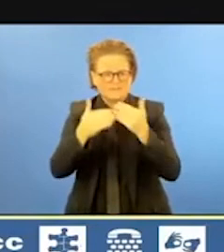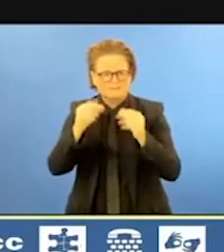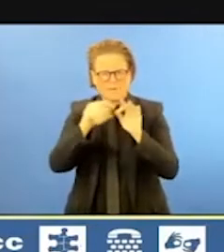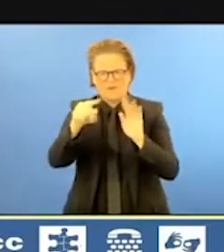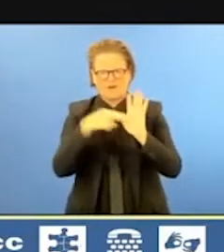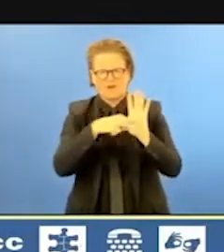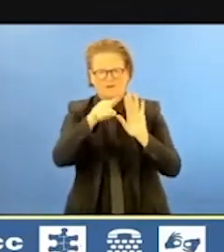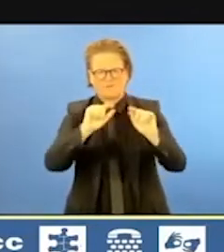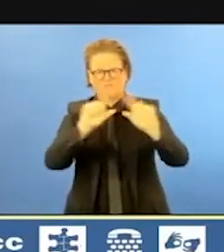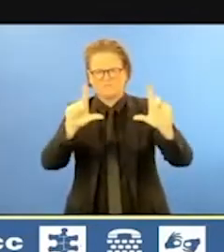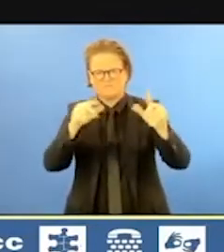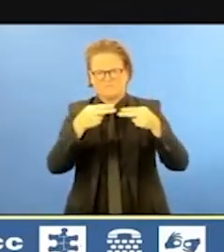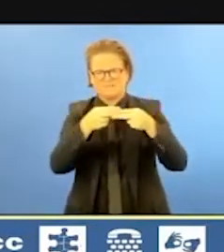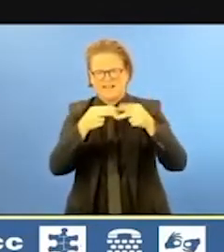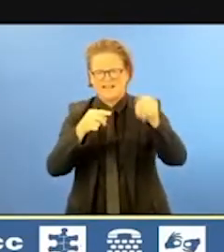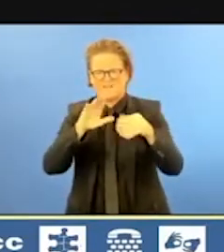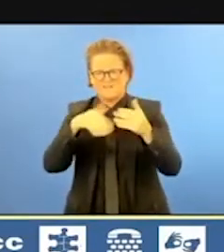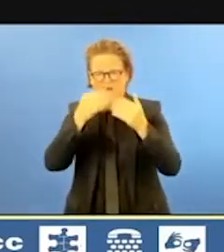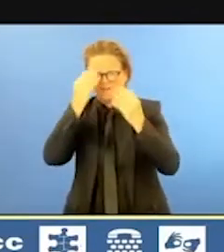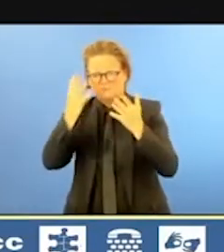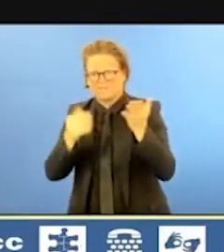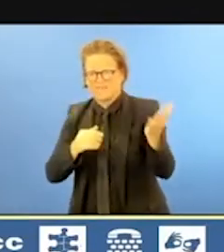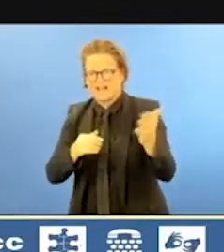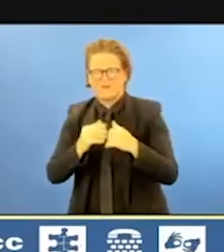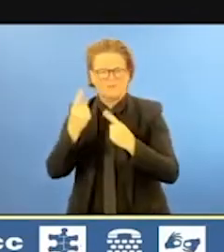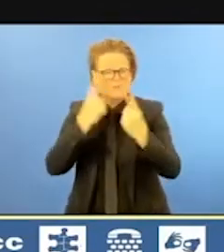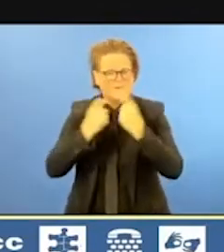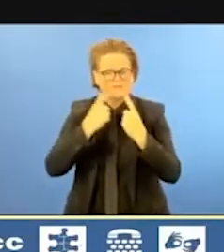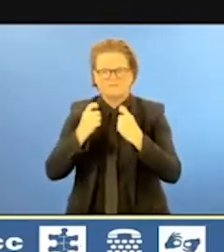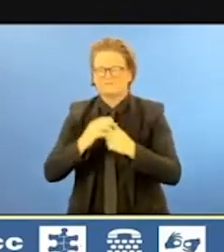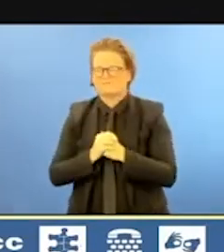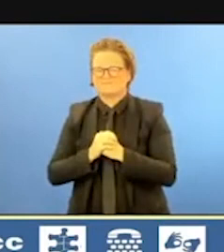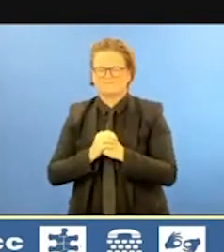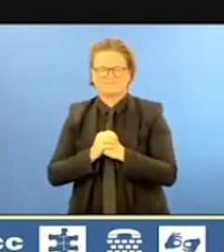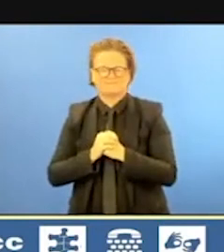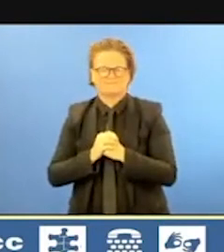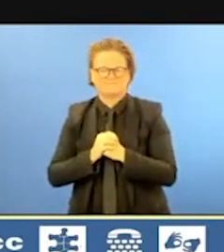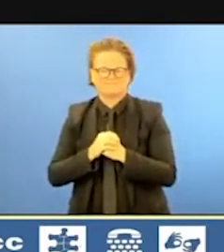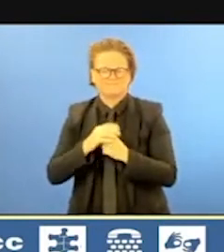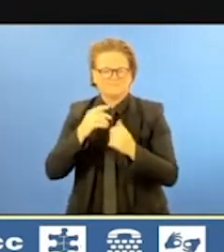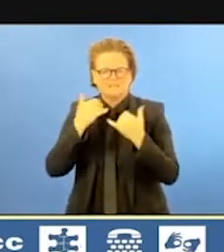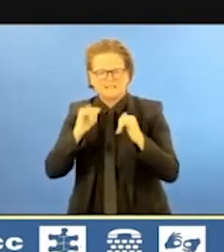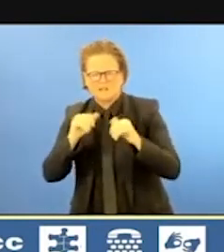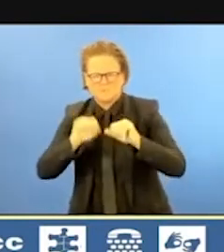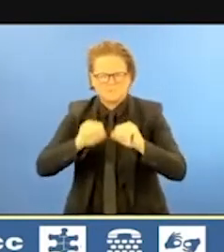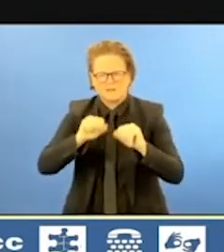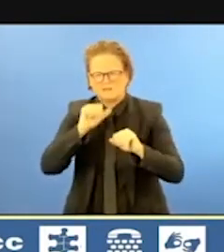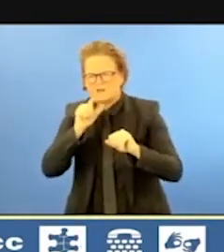you. And again, if there's something that where you'd like more information, please do let us know.